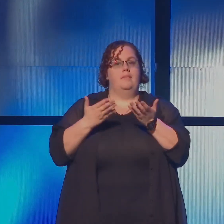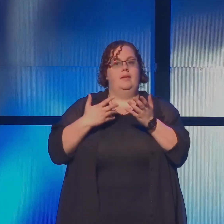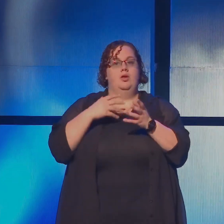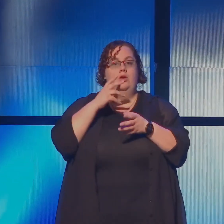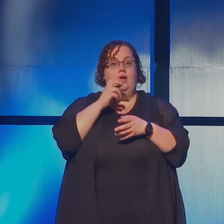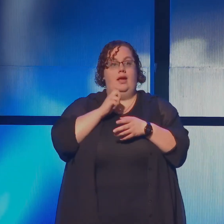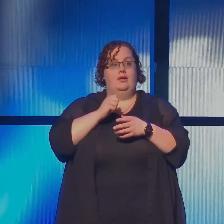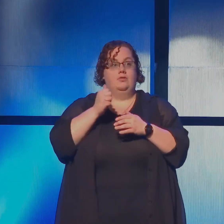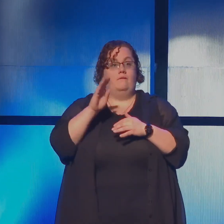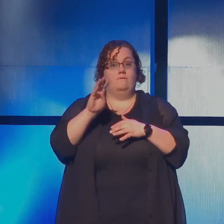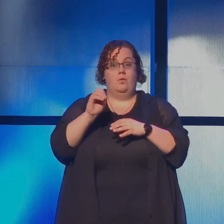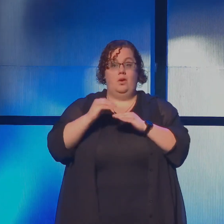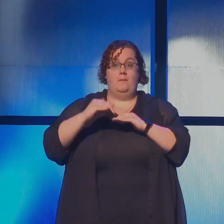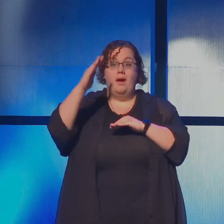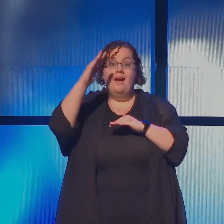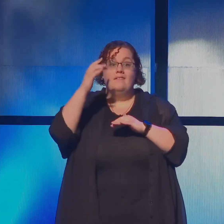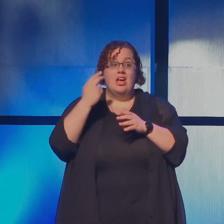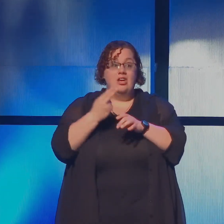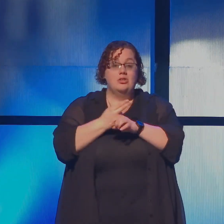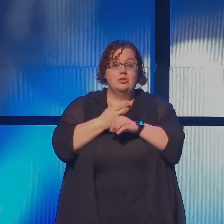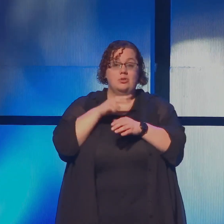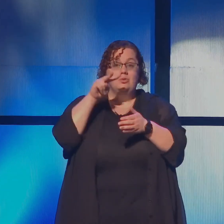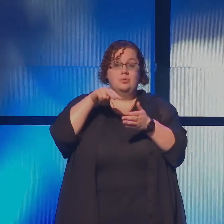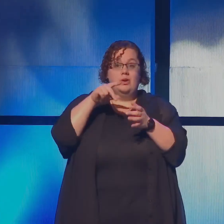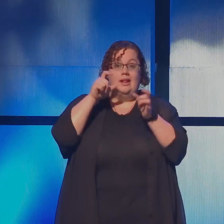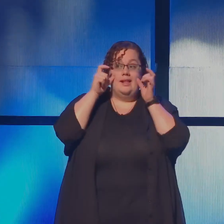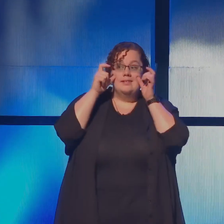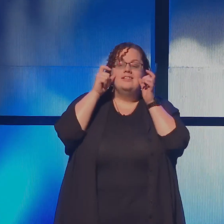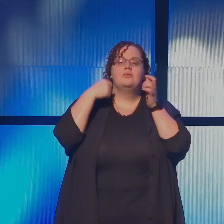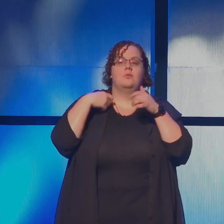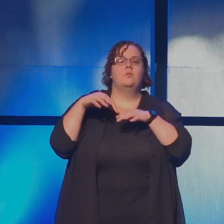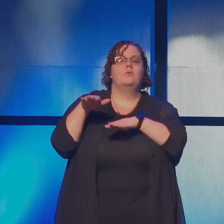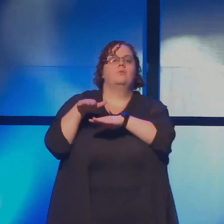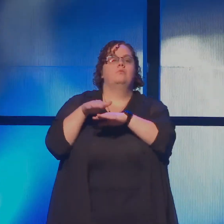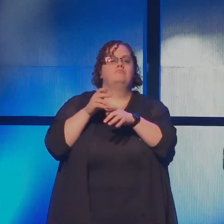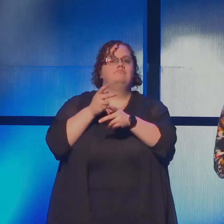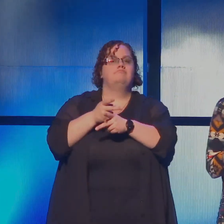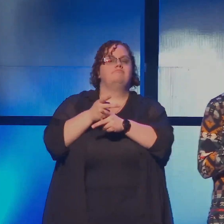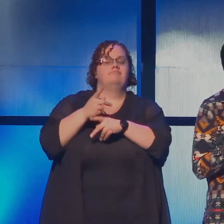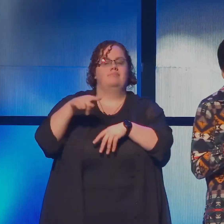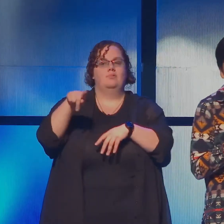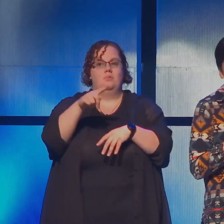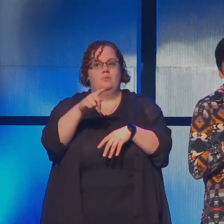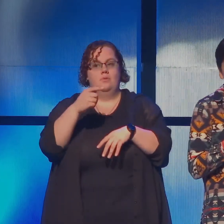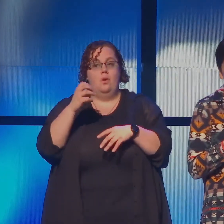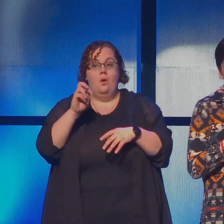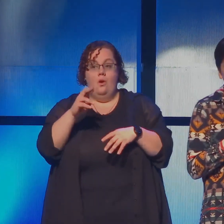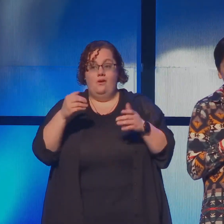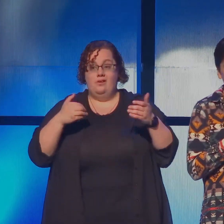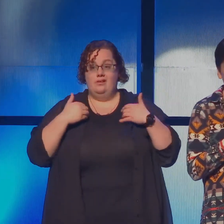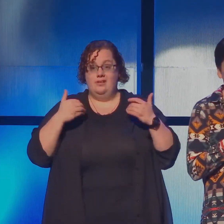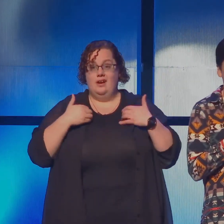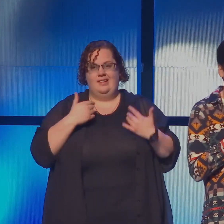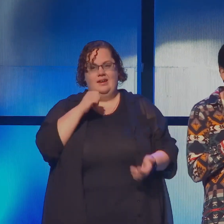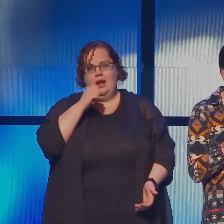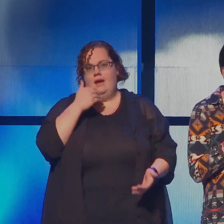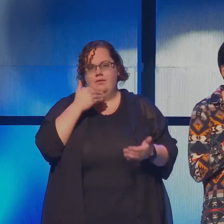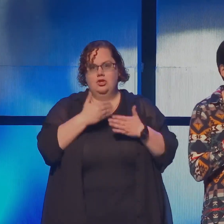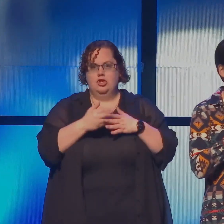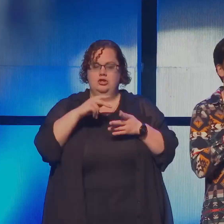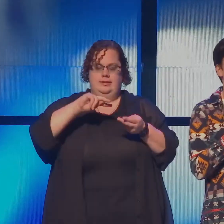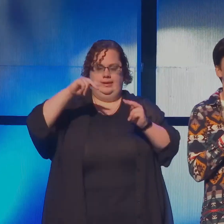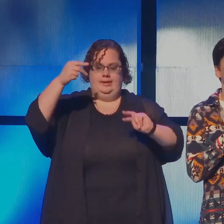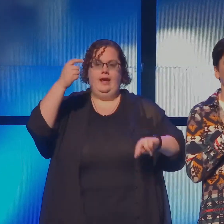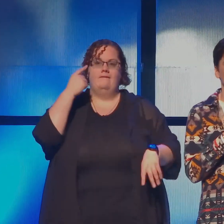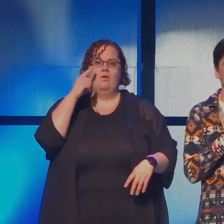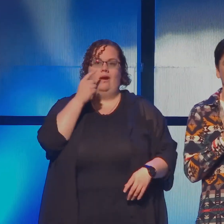40 and use reading glasses, we are looking out for you. Or maybe you're young and just did not get the good gene of good